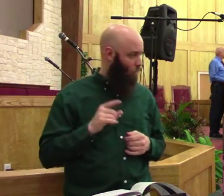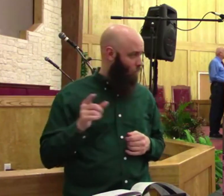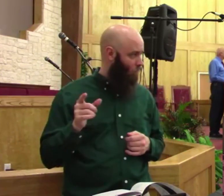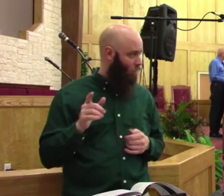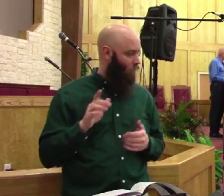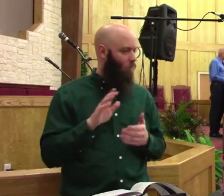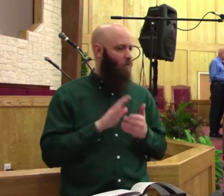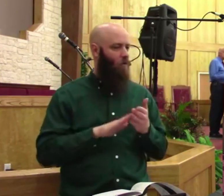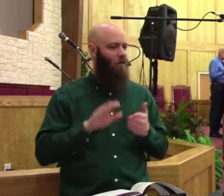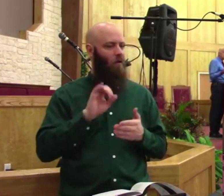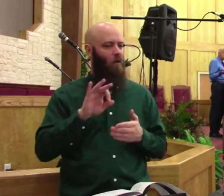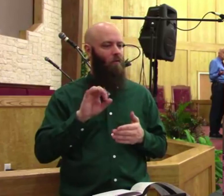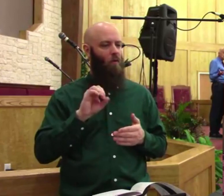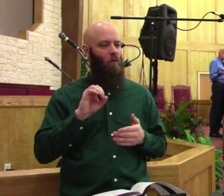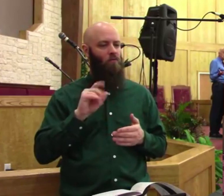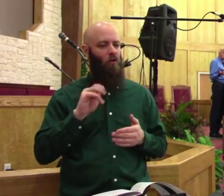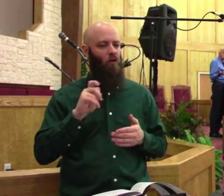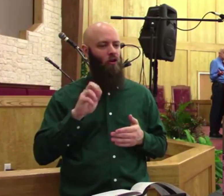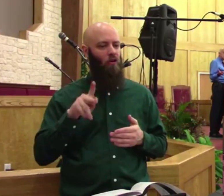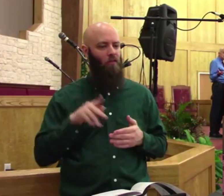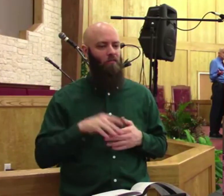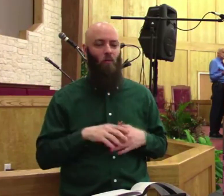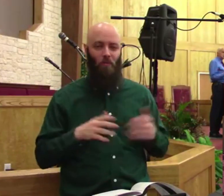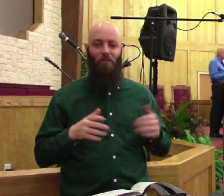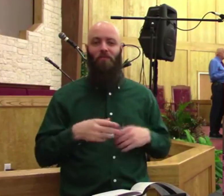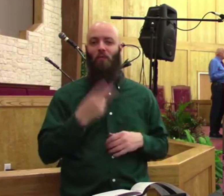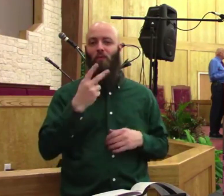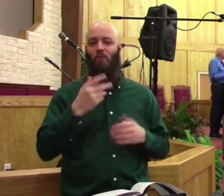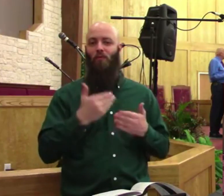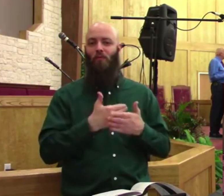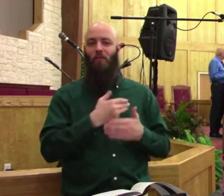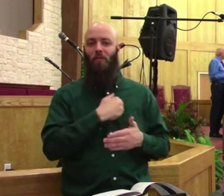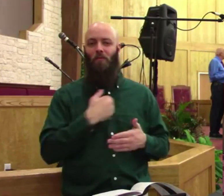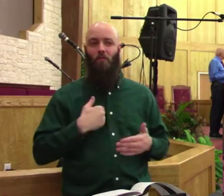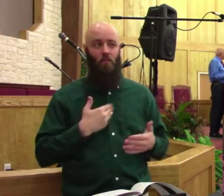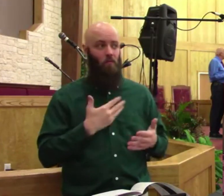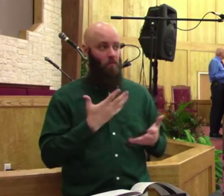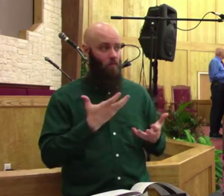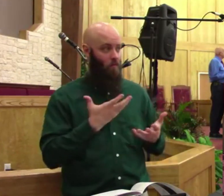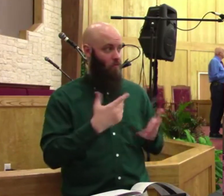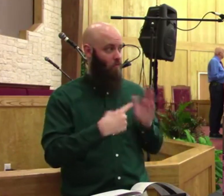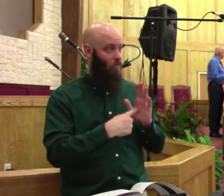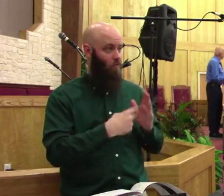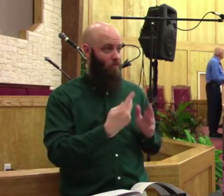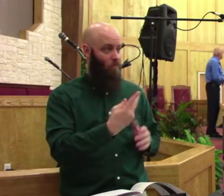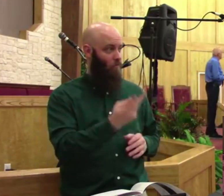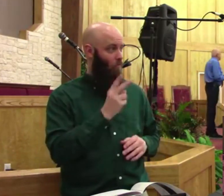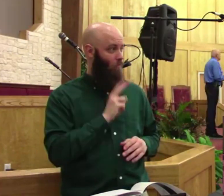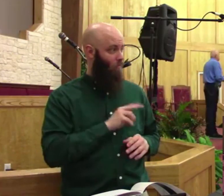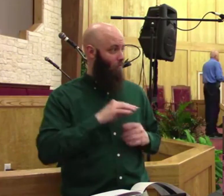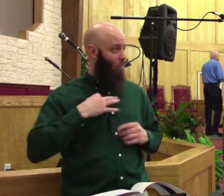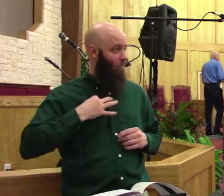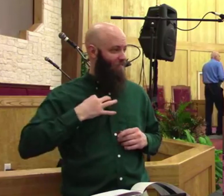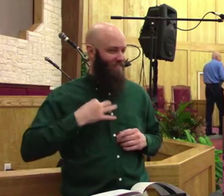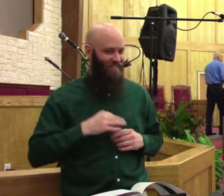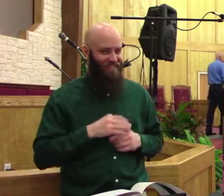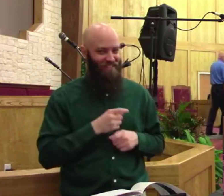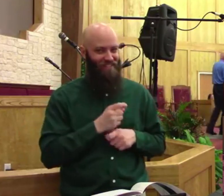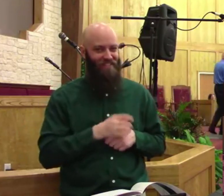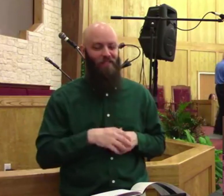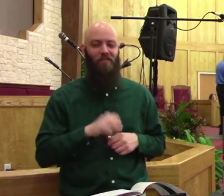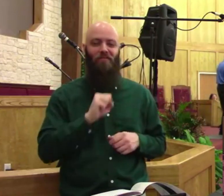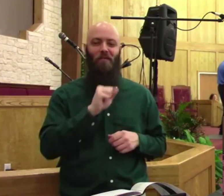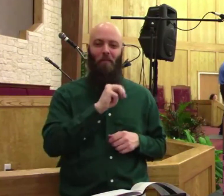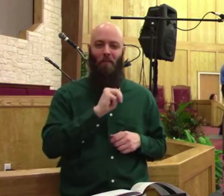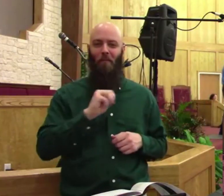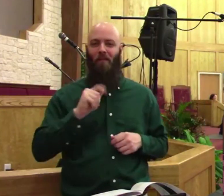College of the Ozarks. So we have two new members. Anybody want to stand up here for them? But we have two new members, Sam and Andrew,